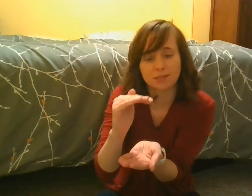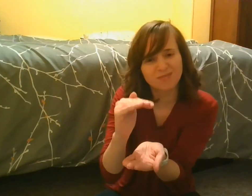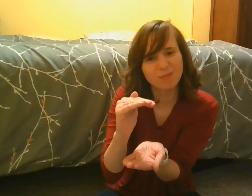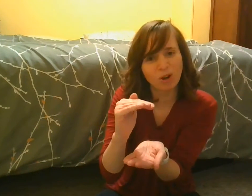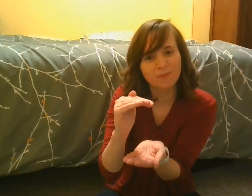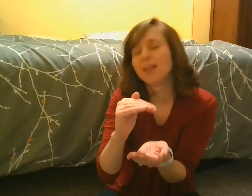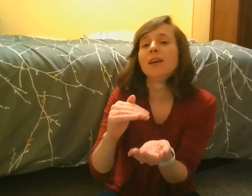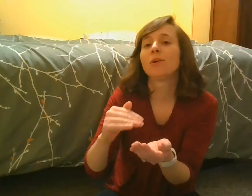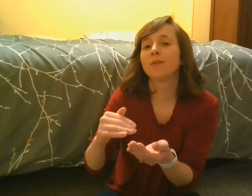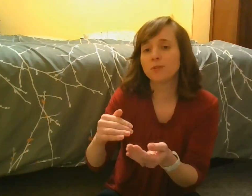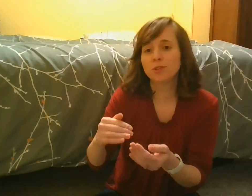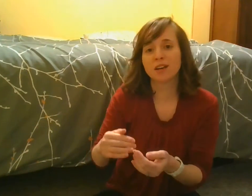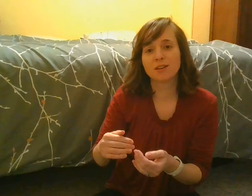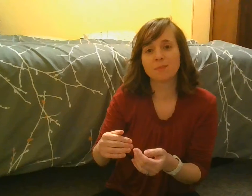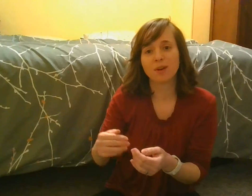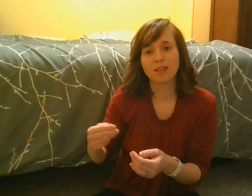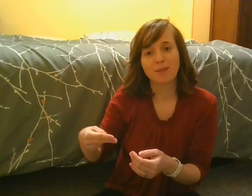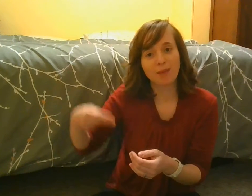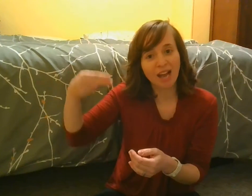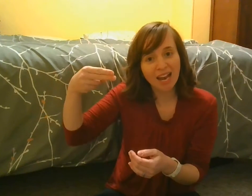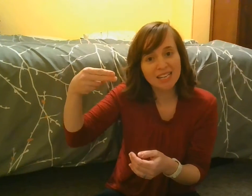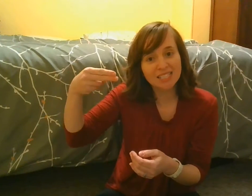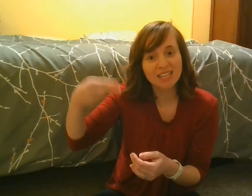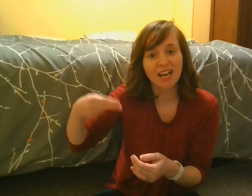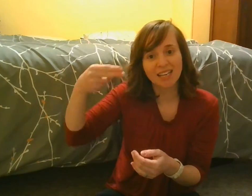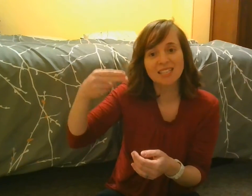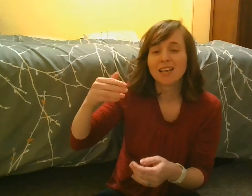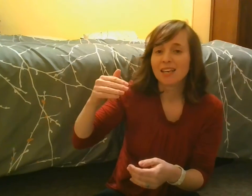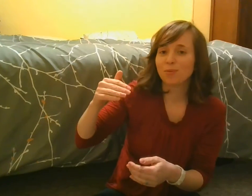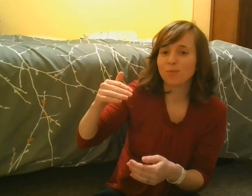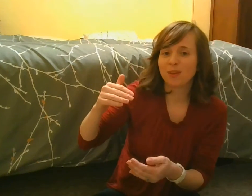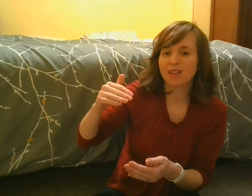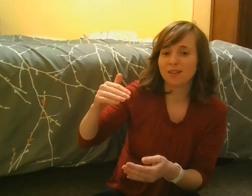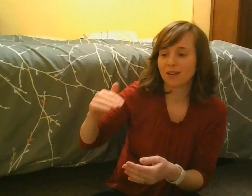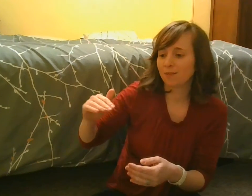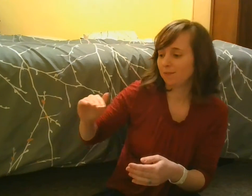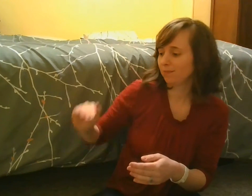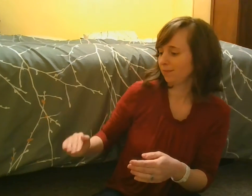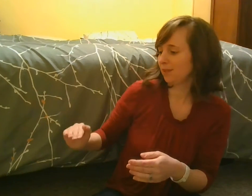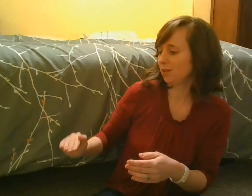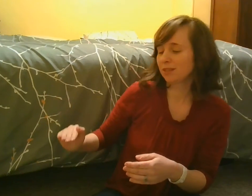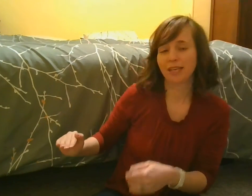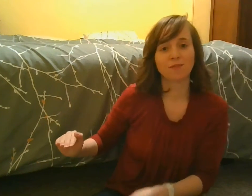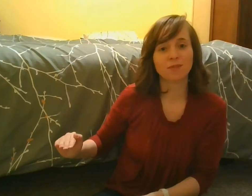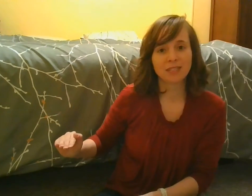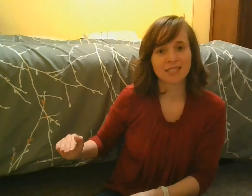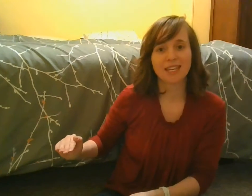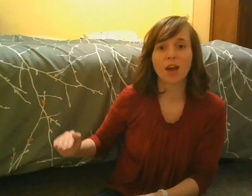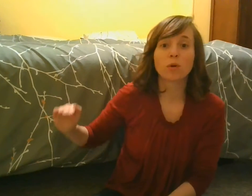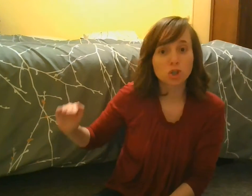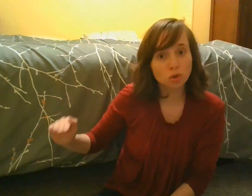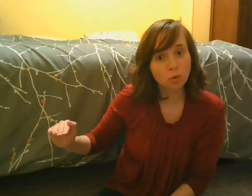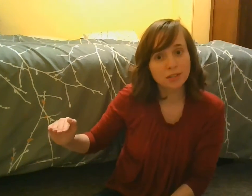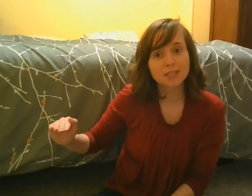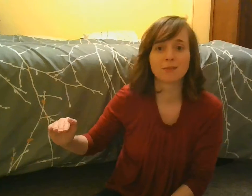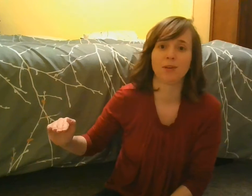small. Or if you're talking about like maybe height, it would be you can like emphasize like how short someone is.